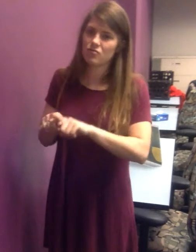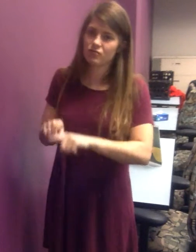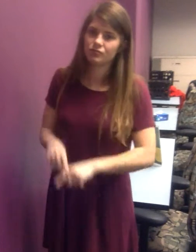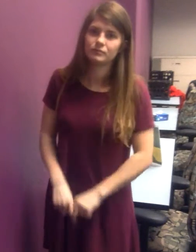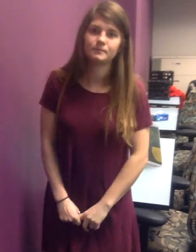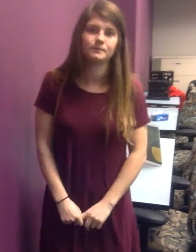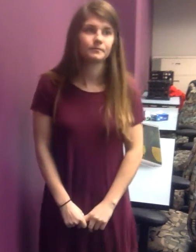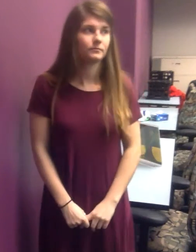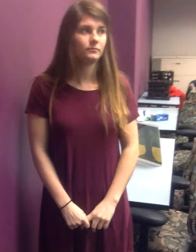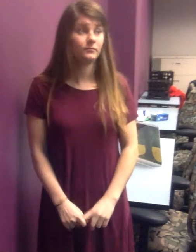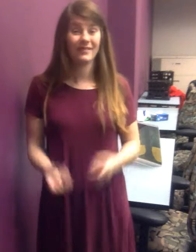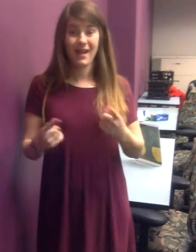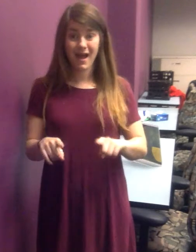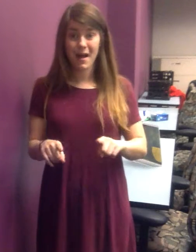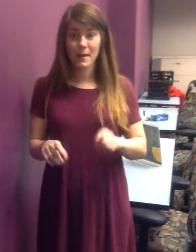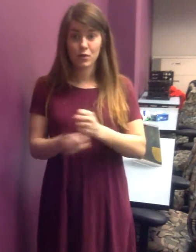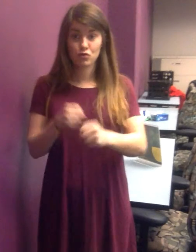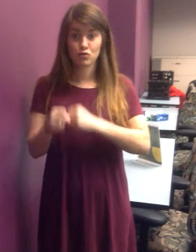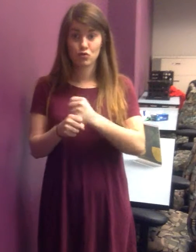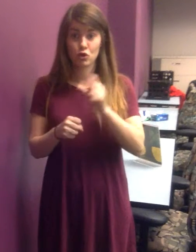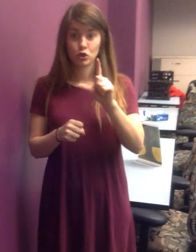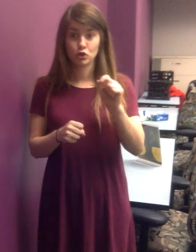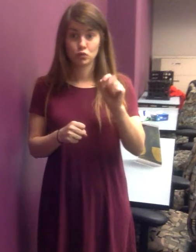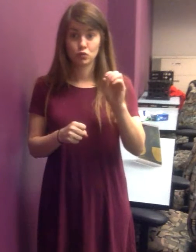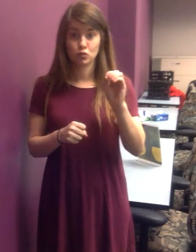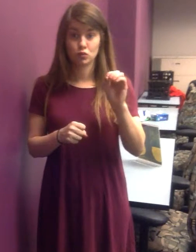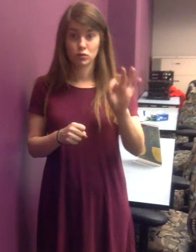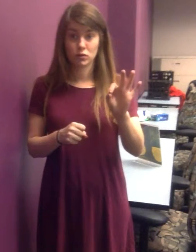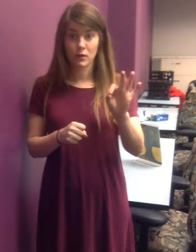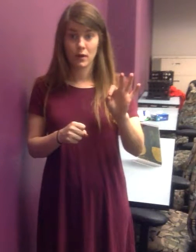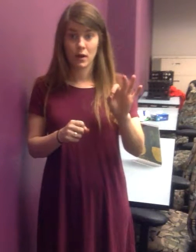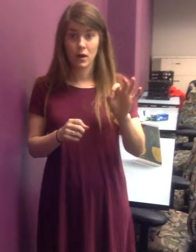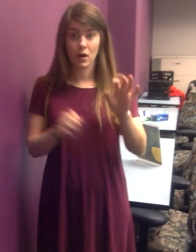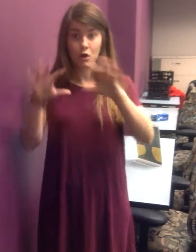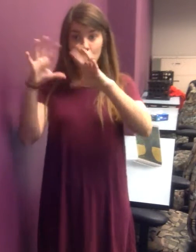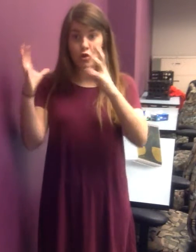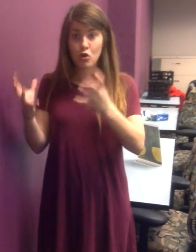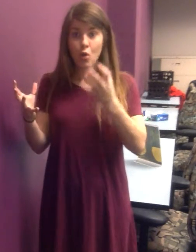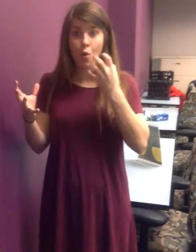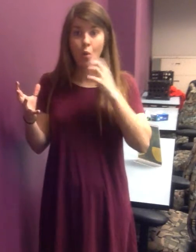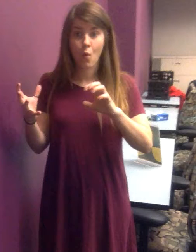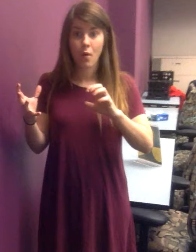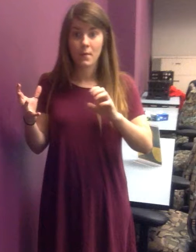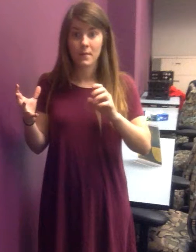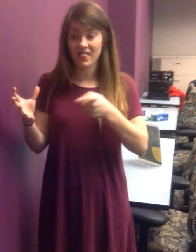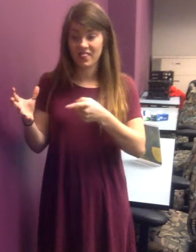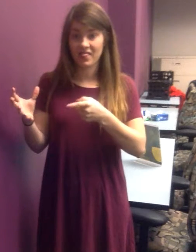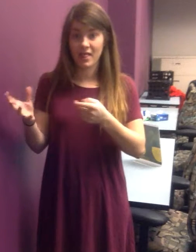global warming seemed part of the solid wave of enthusiasm that elected Barack Obama. I, Barack Hussein Obama, do solemnly swear. With the